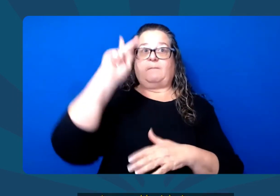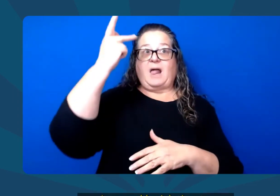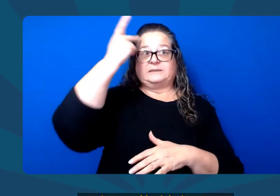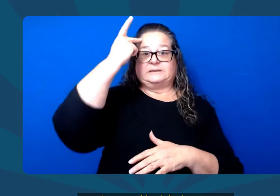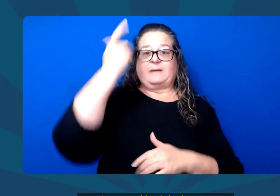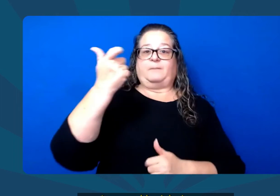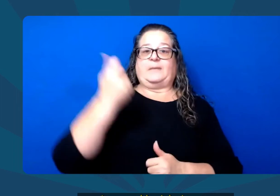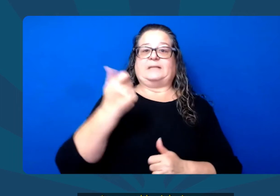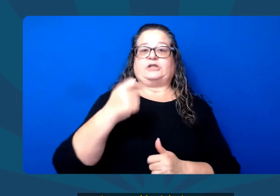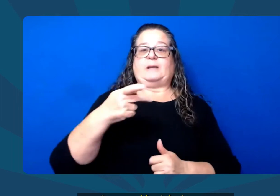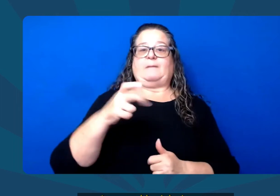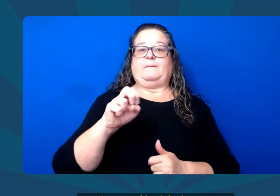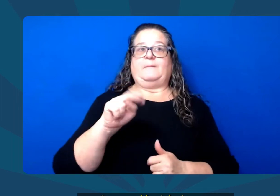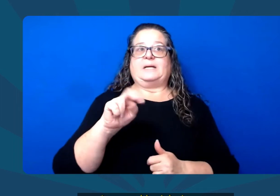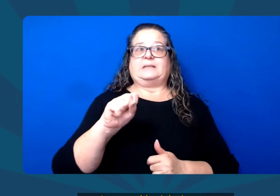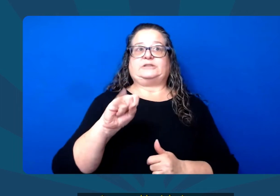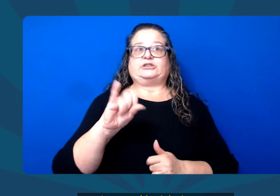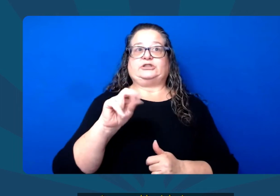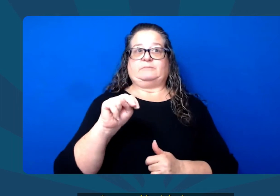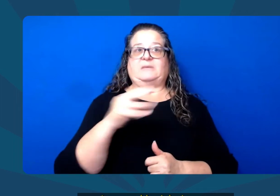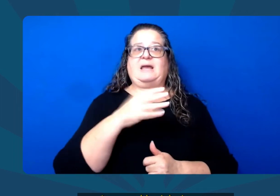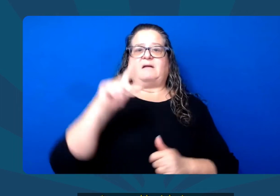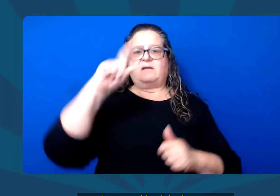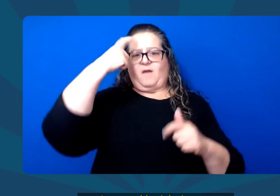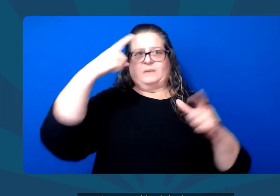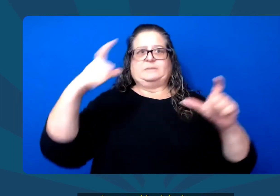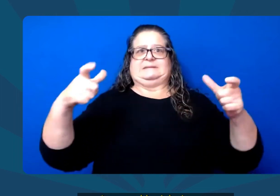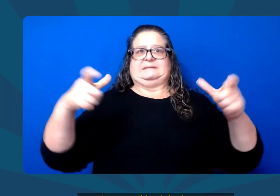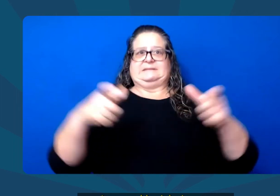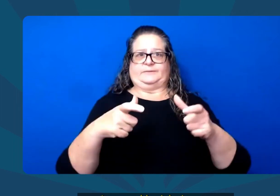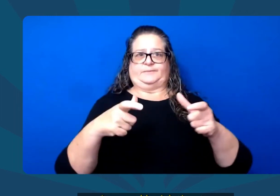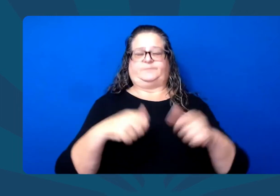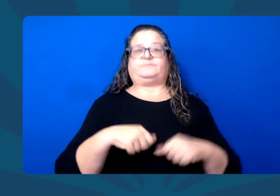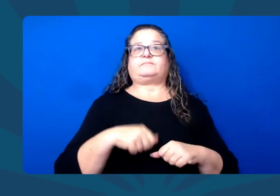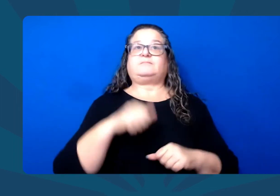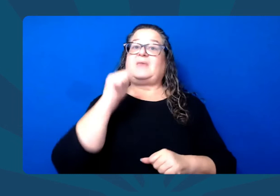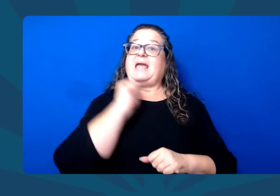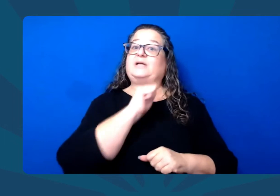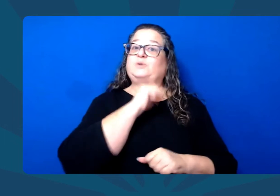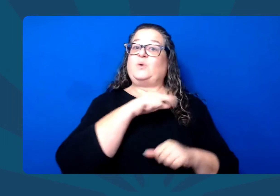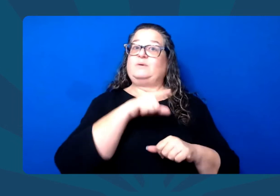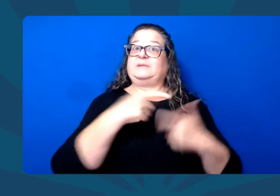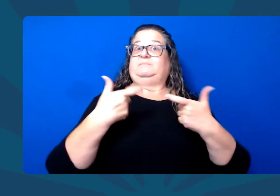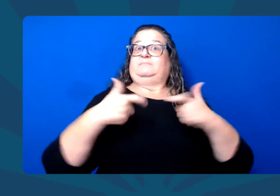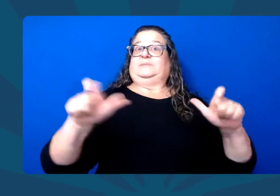I passed legislation to eliminate politicians' pensions and to shrink